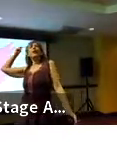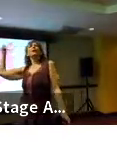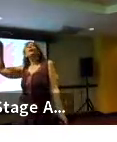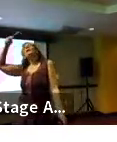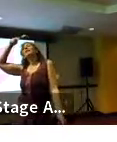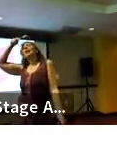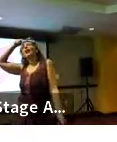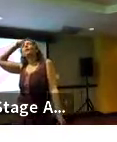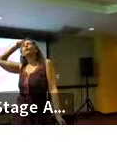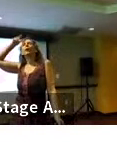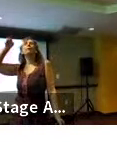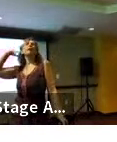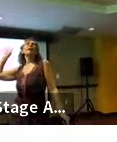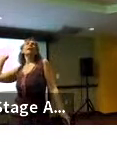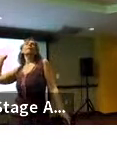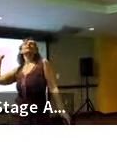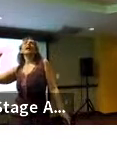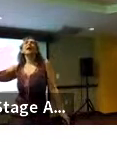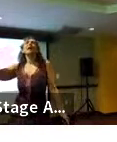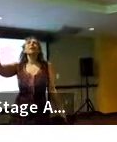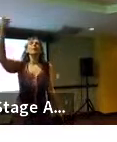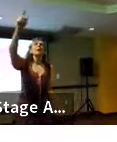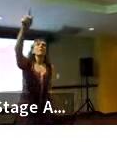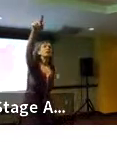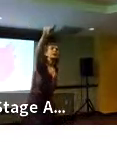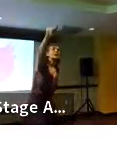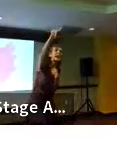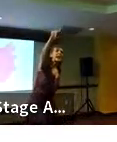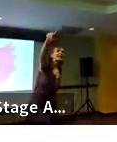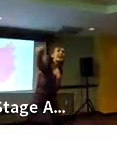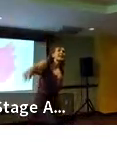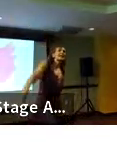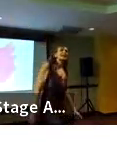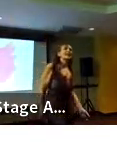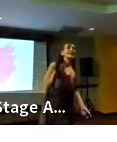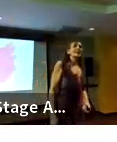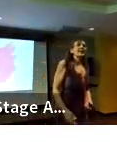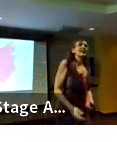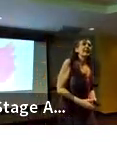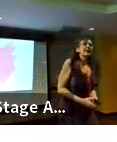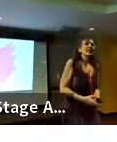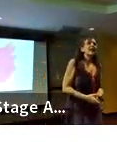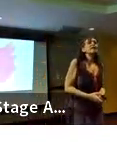Oh, it was the hair. It was a hair flip. It was the hair flip. But there is a hand, yes.